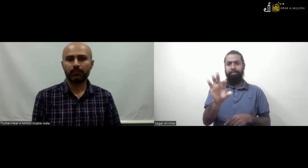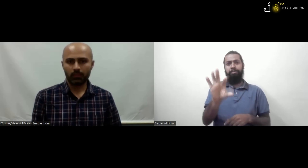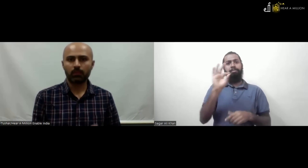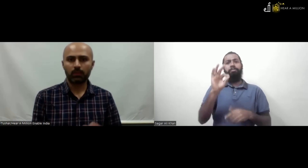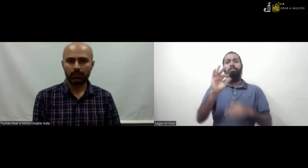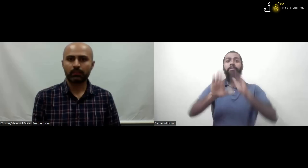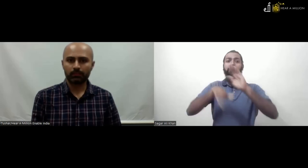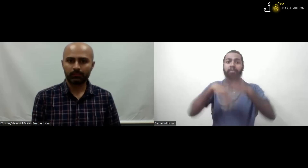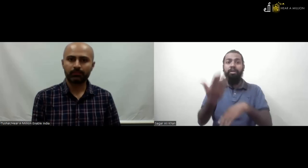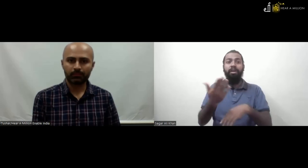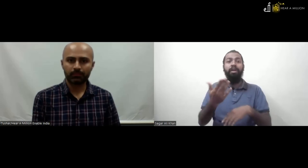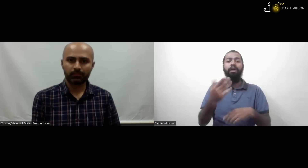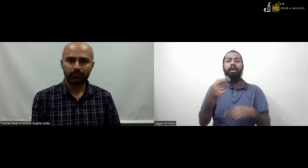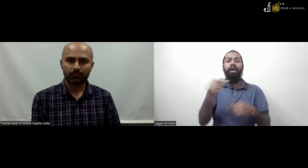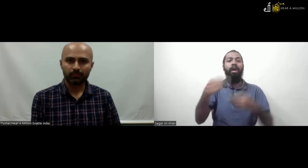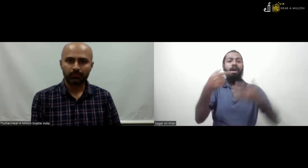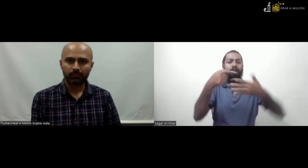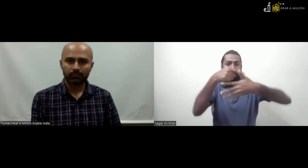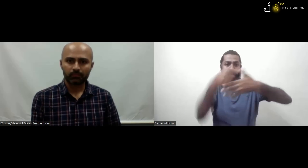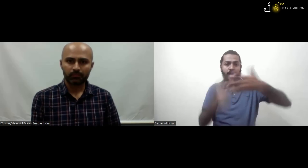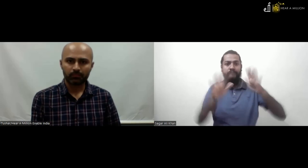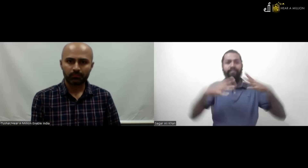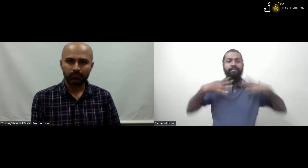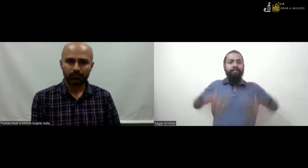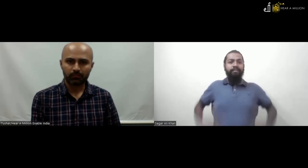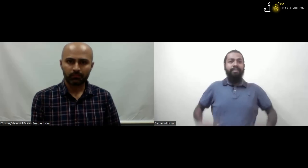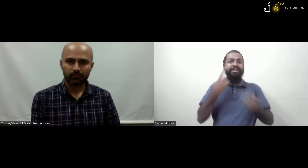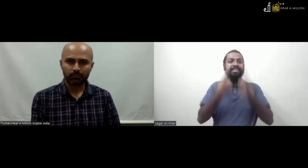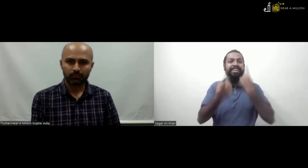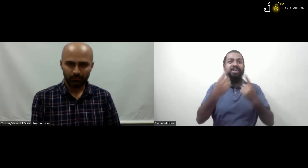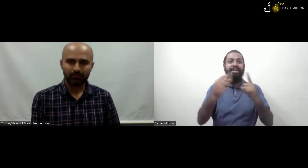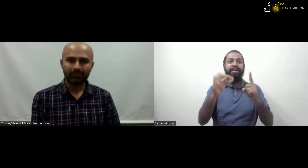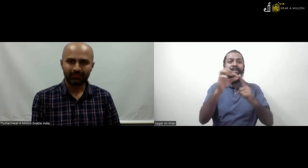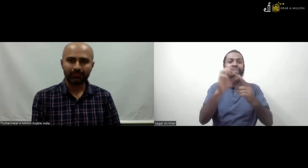the motor or the bike, basically.